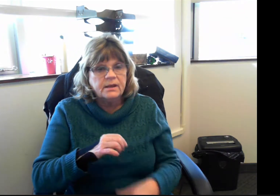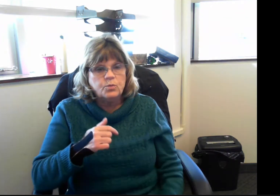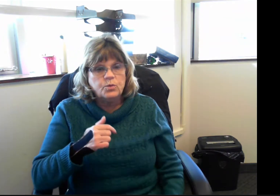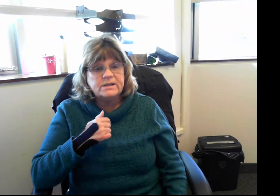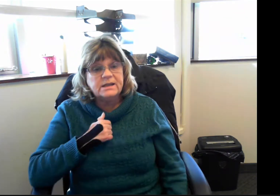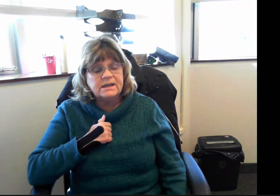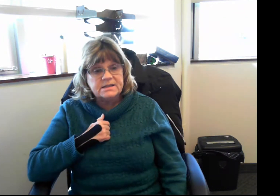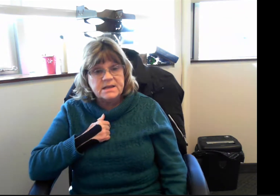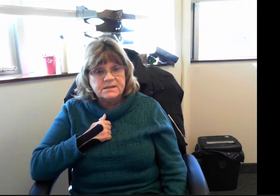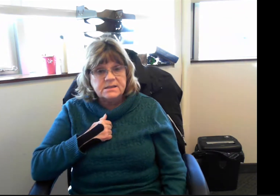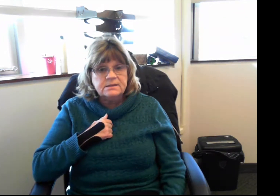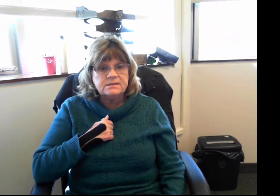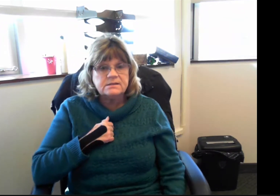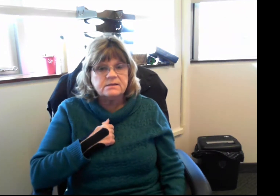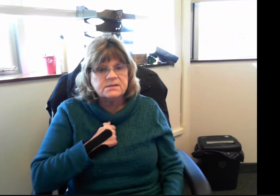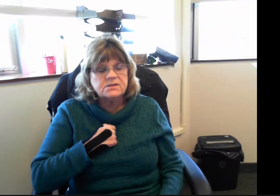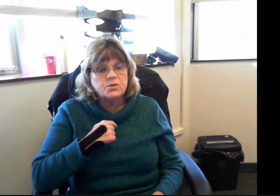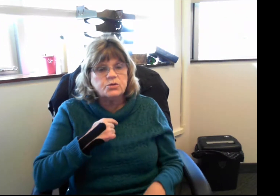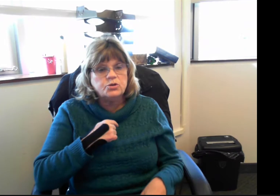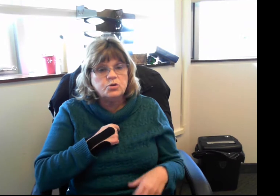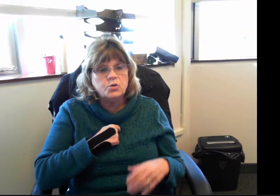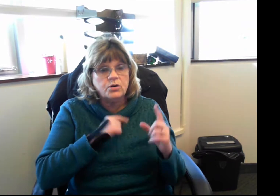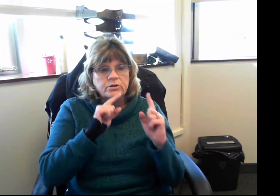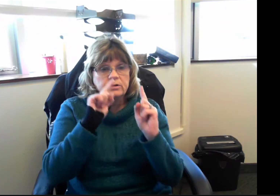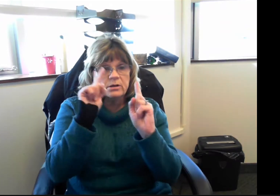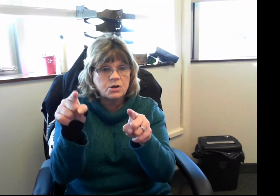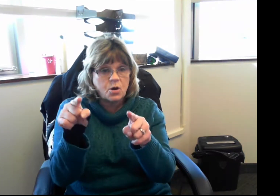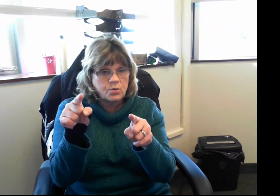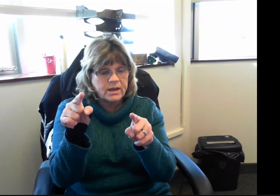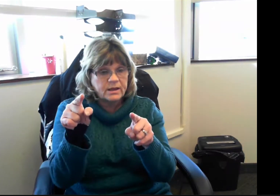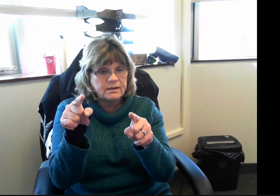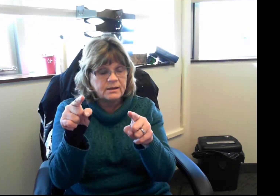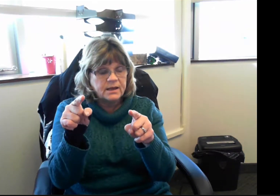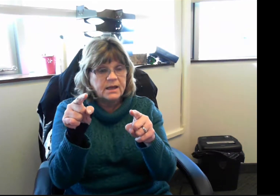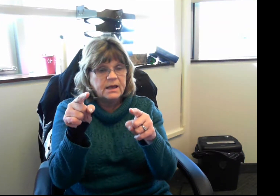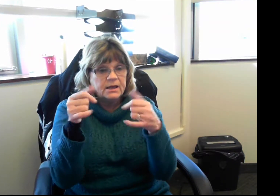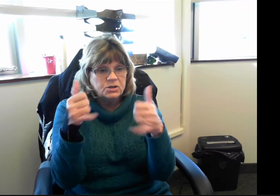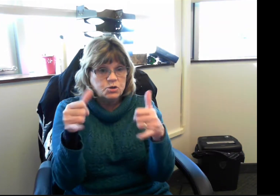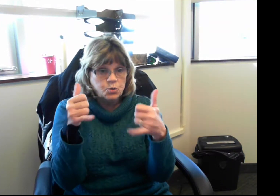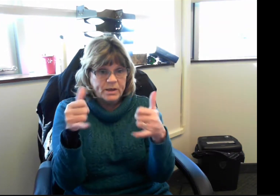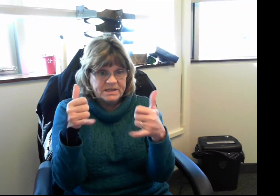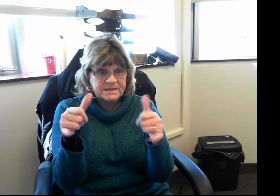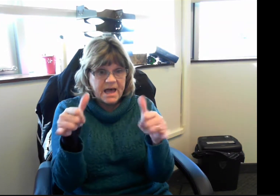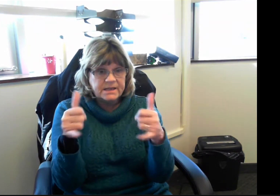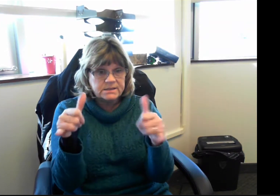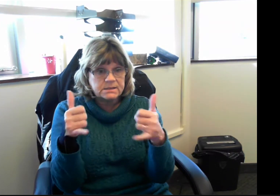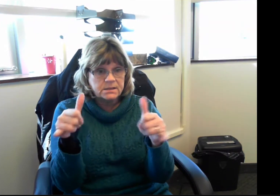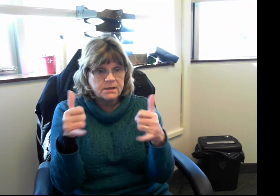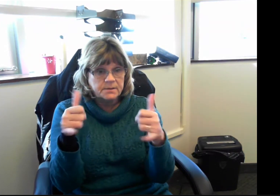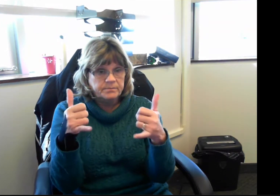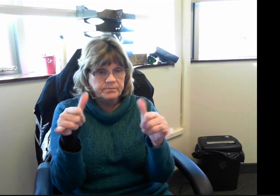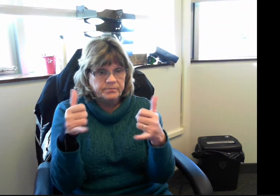we did it in a sentence. So you're going to recess.